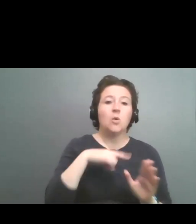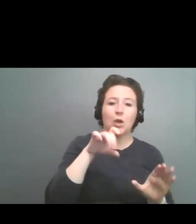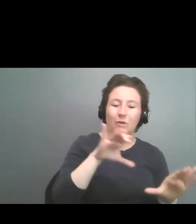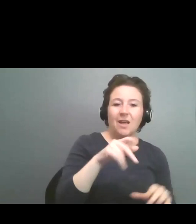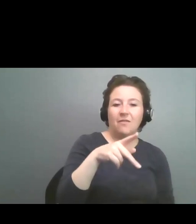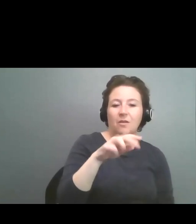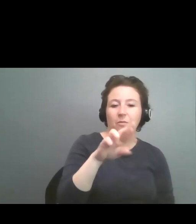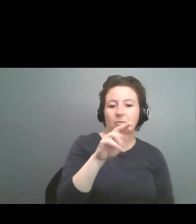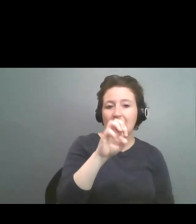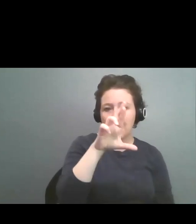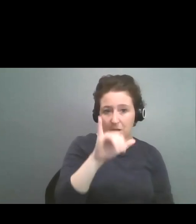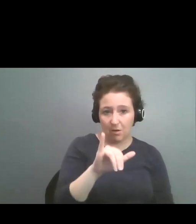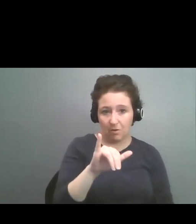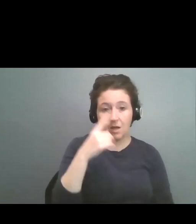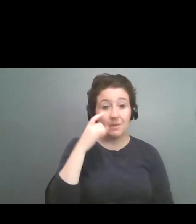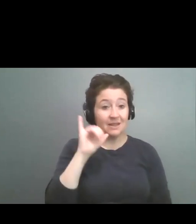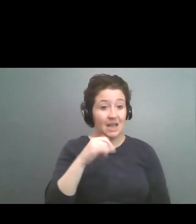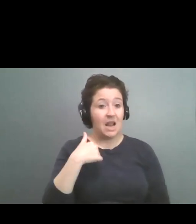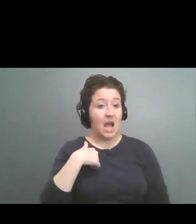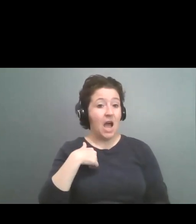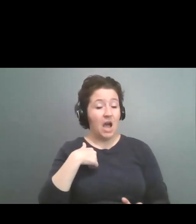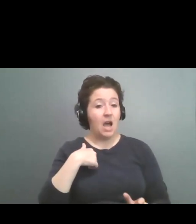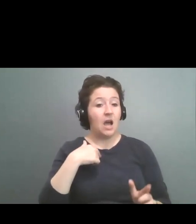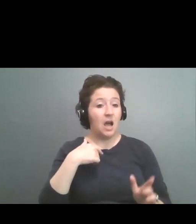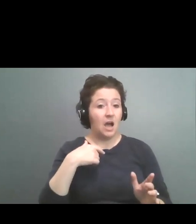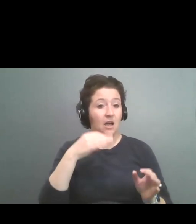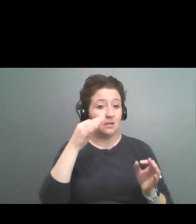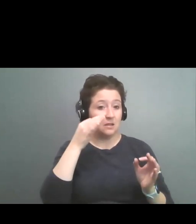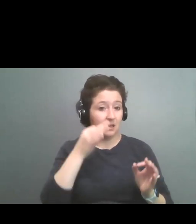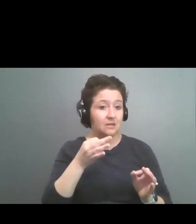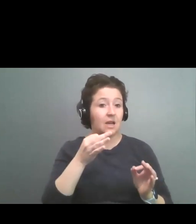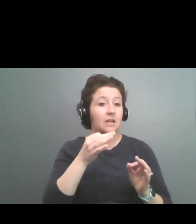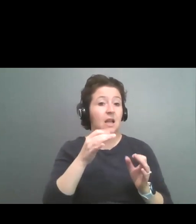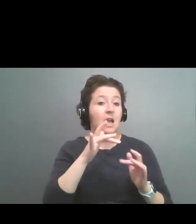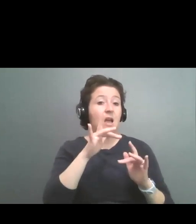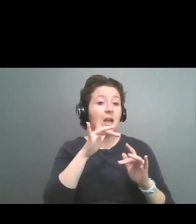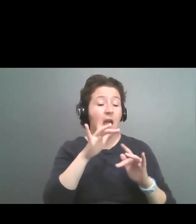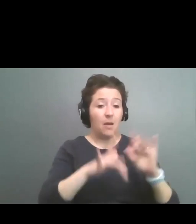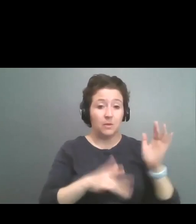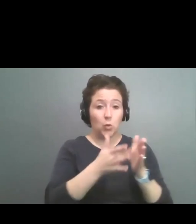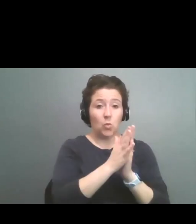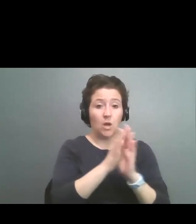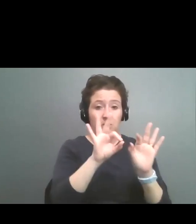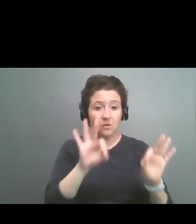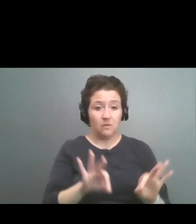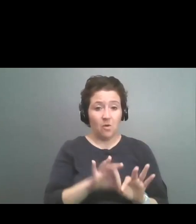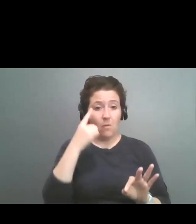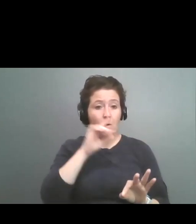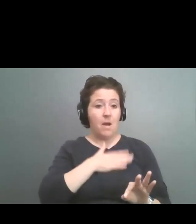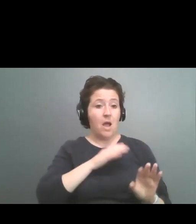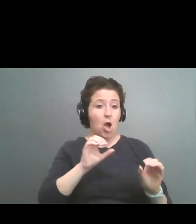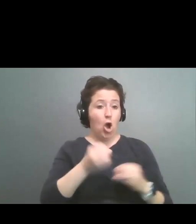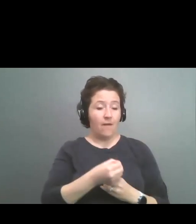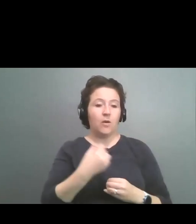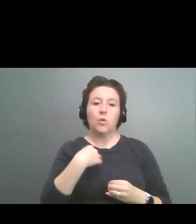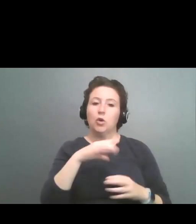And because of that, I chose to do an absentee request form for my office. And we did it early on so that we would have time to get all